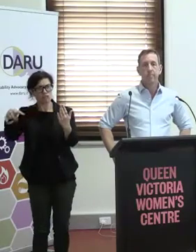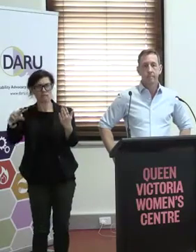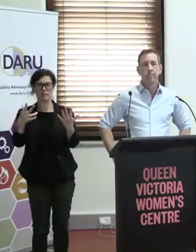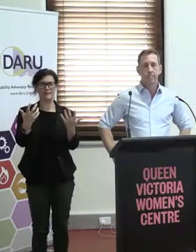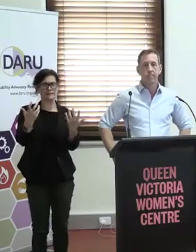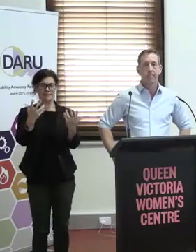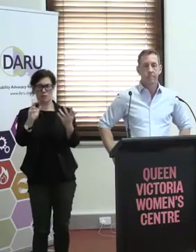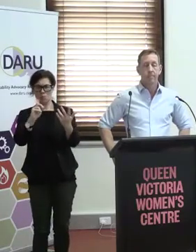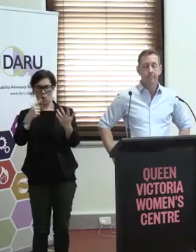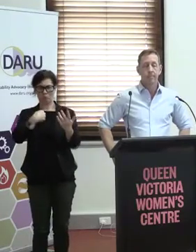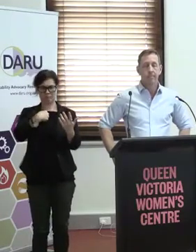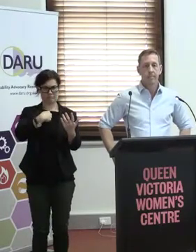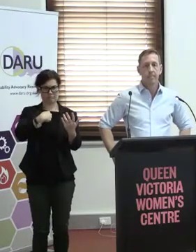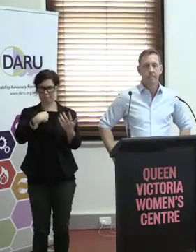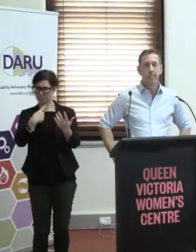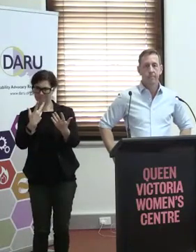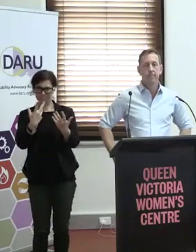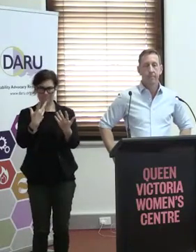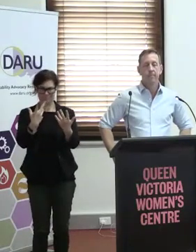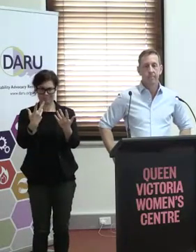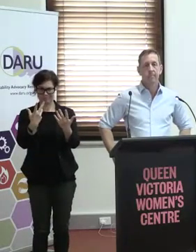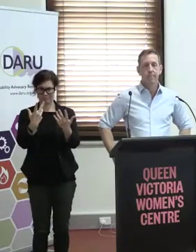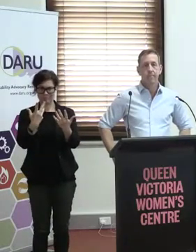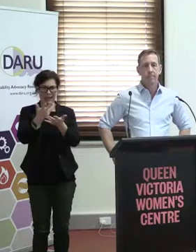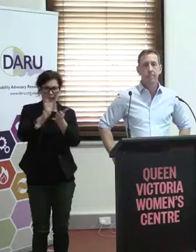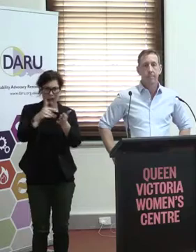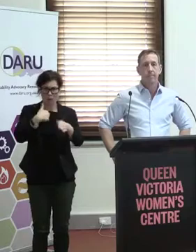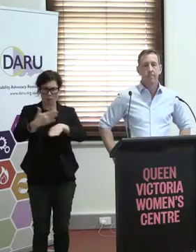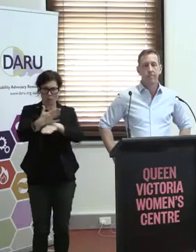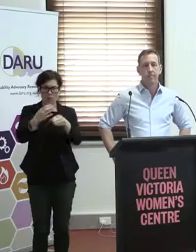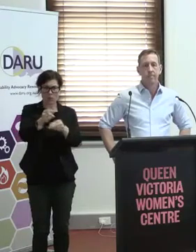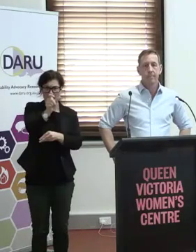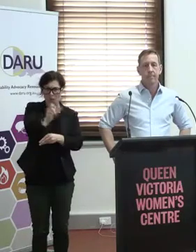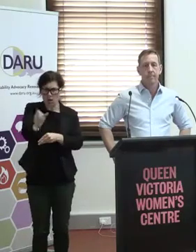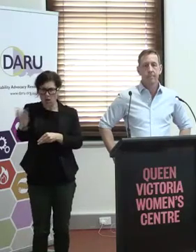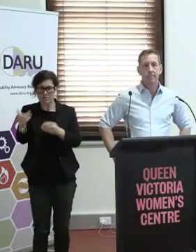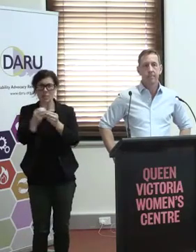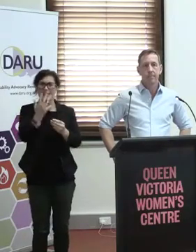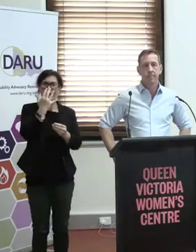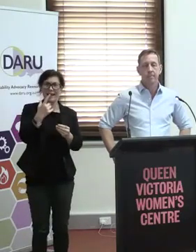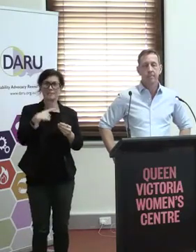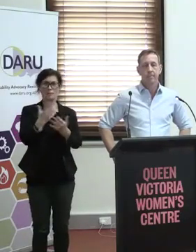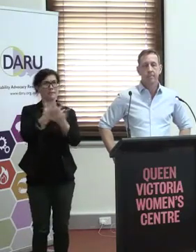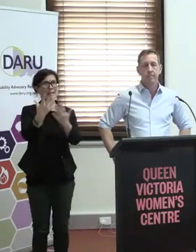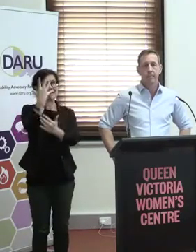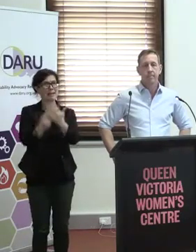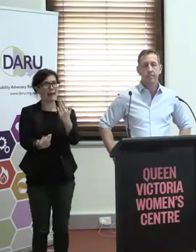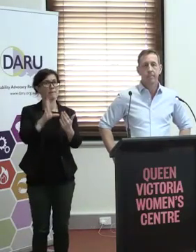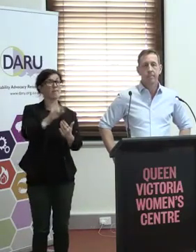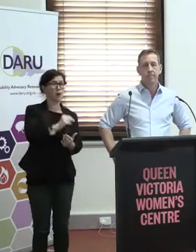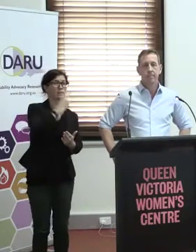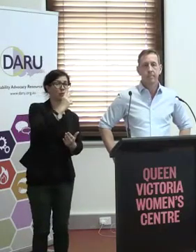fit, these clients in this particular age? It's just a big gap, 25 to